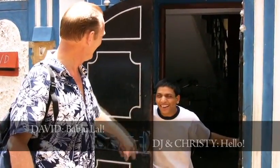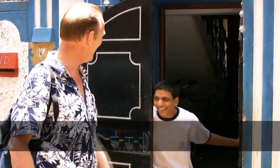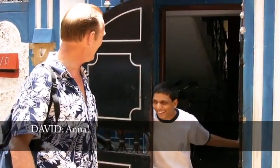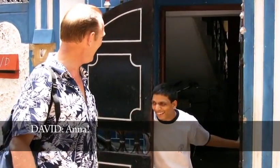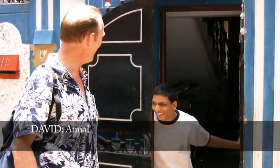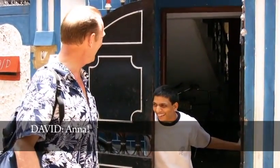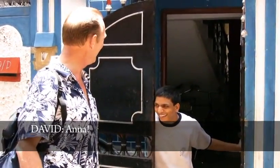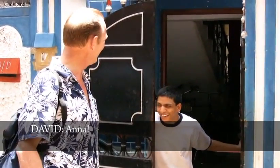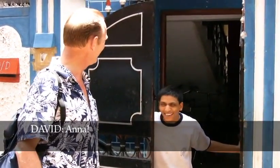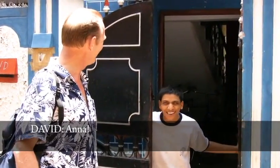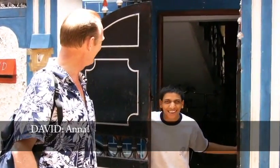Anna.